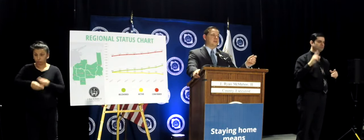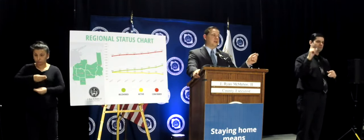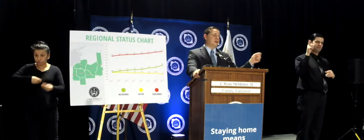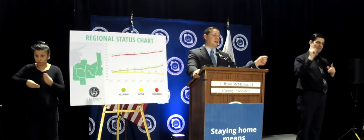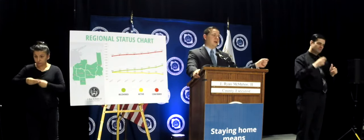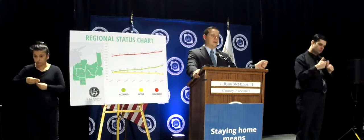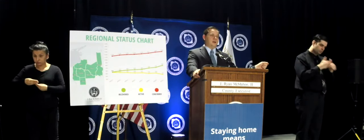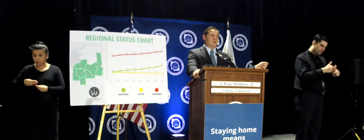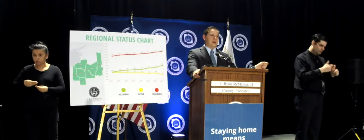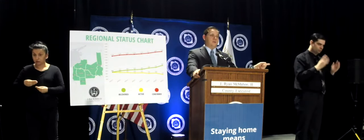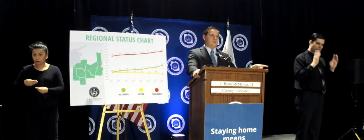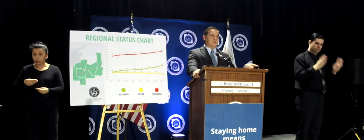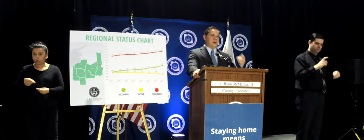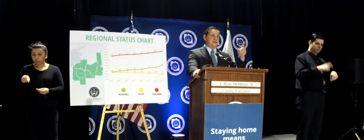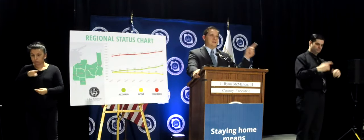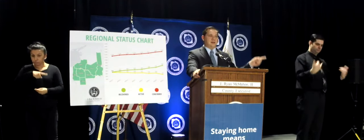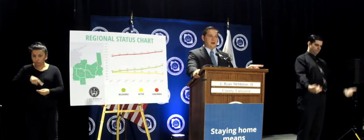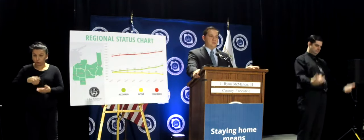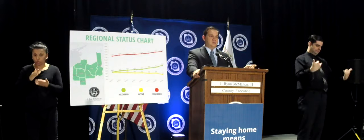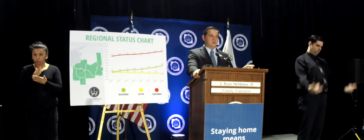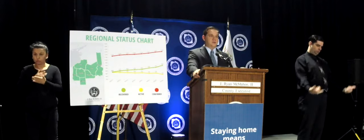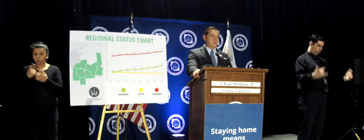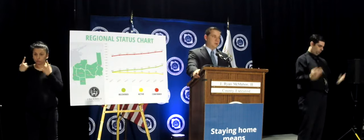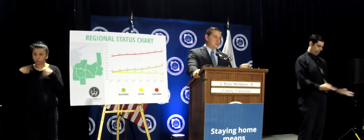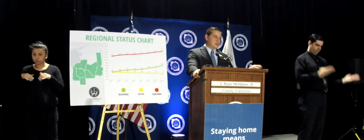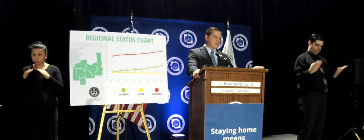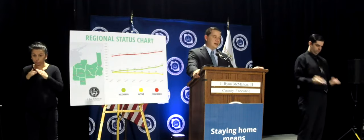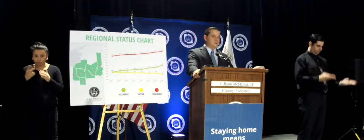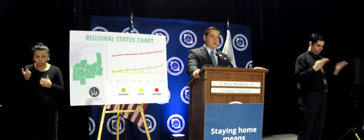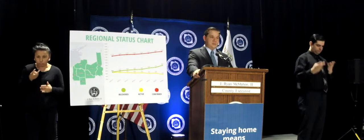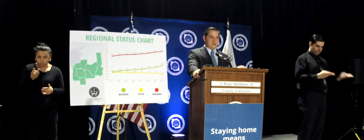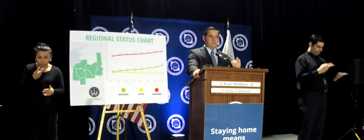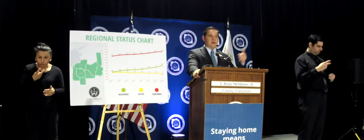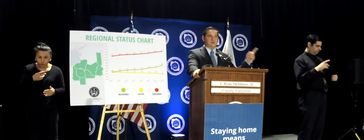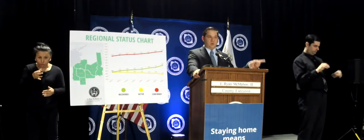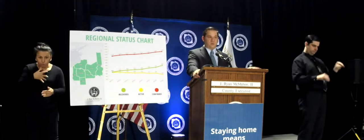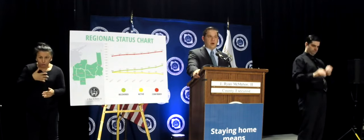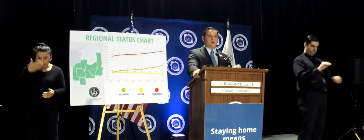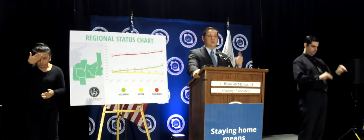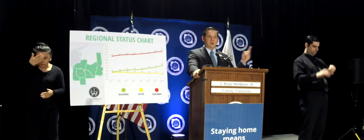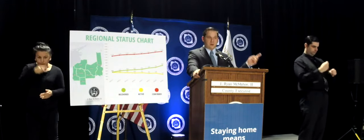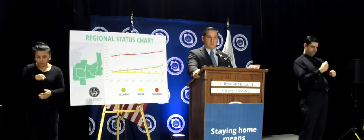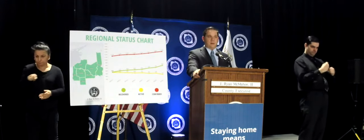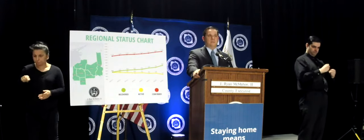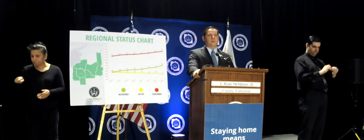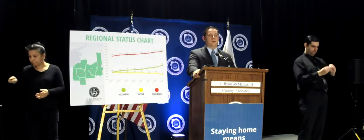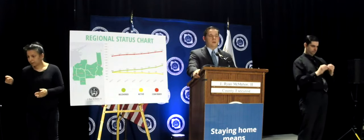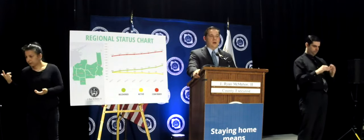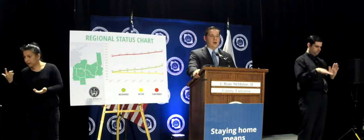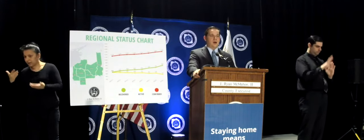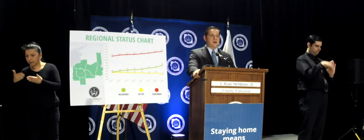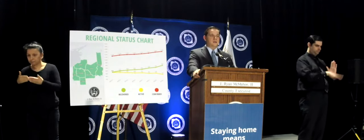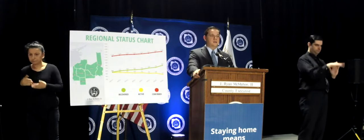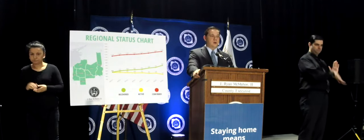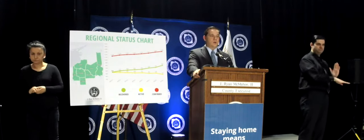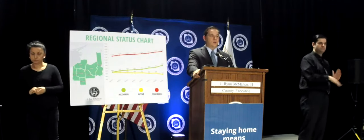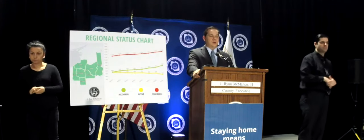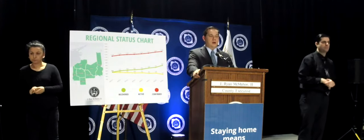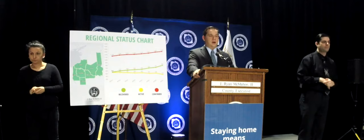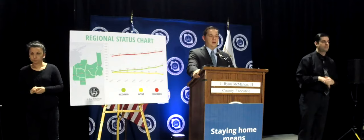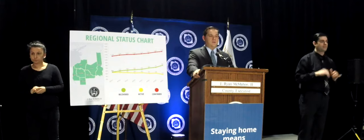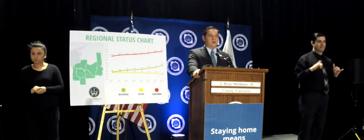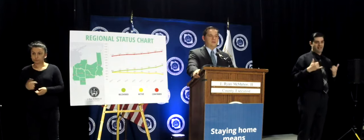and isolate. And then we have the capacity now. Somebody goes to get a test, we're getting a test back 24 hours, right around then. And